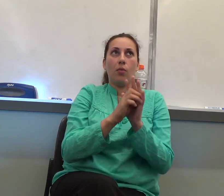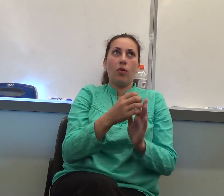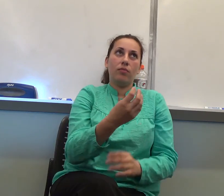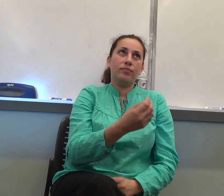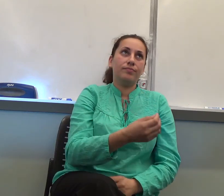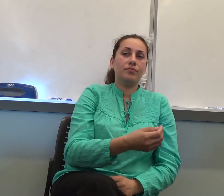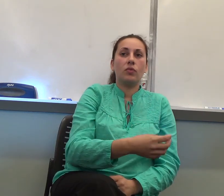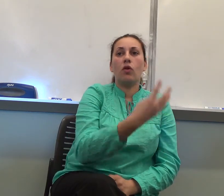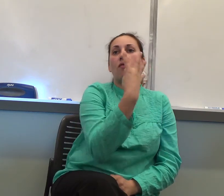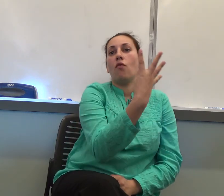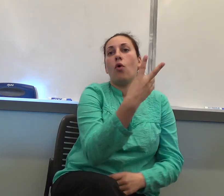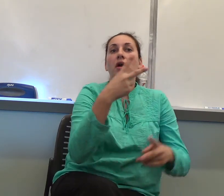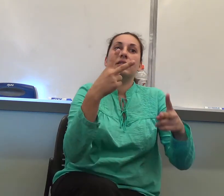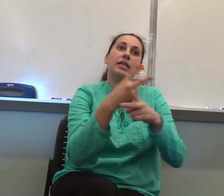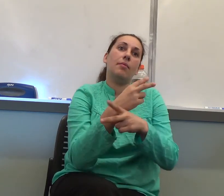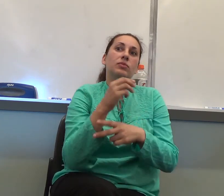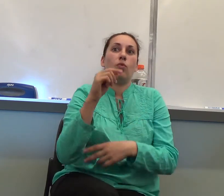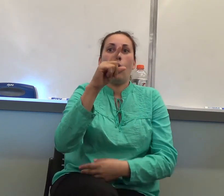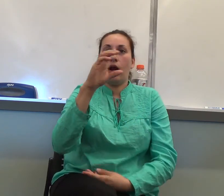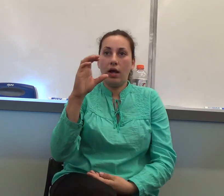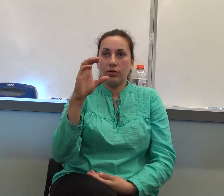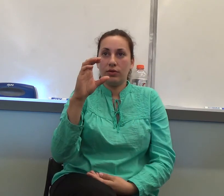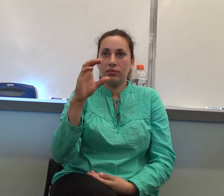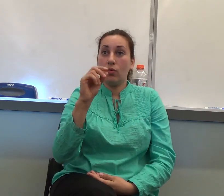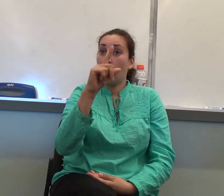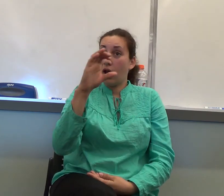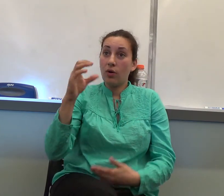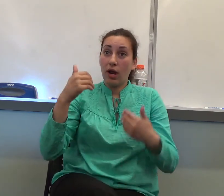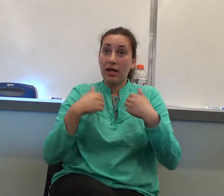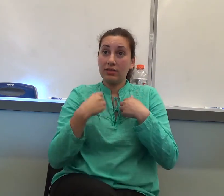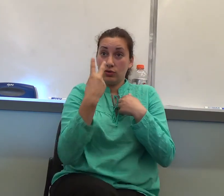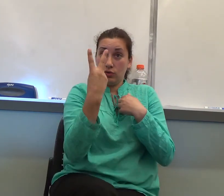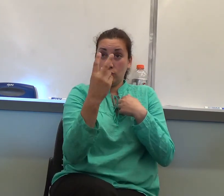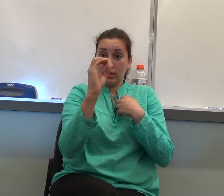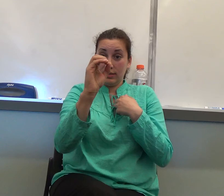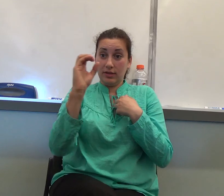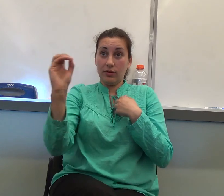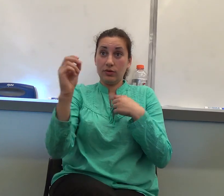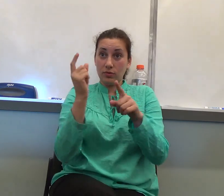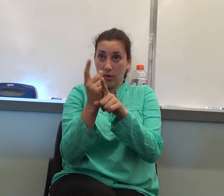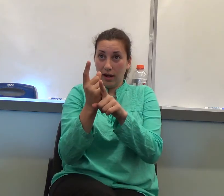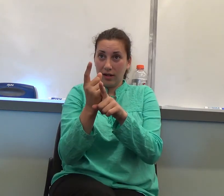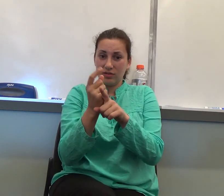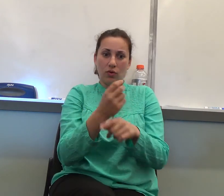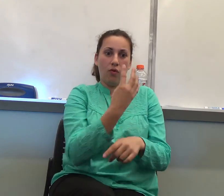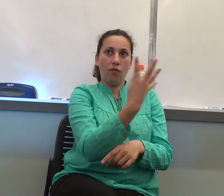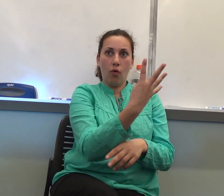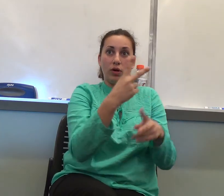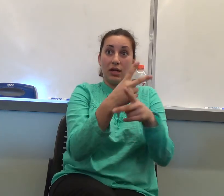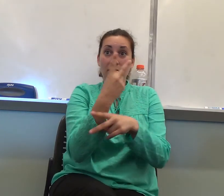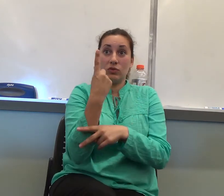the zeros. Just the zeros? Okay. Yeah. That's what I was thinking. Okay, any others in 4.3?